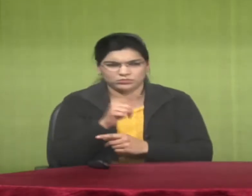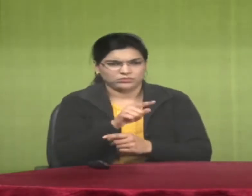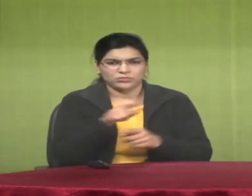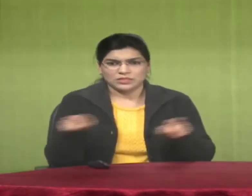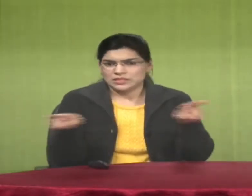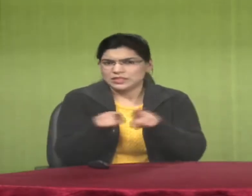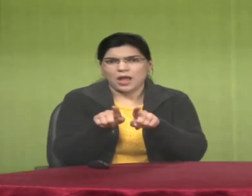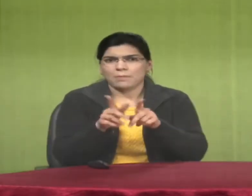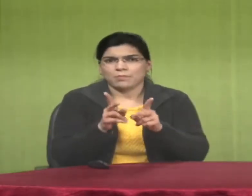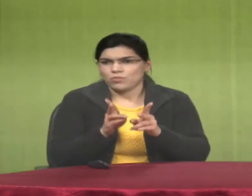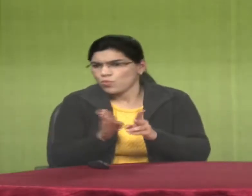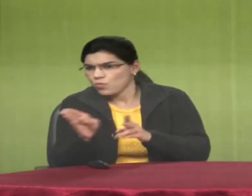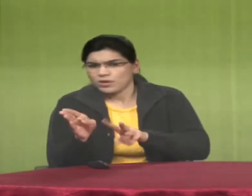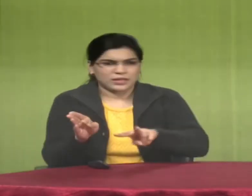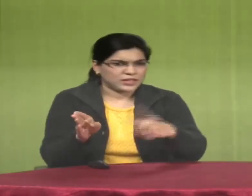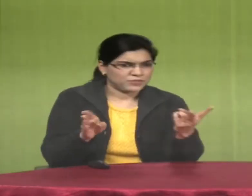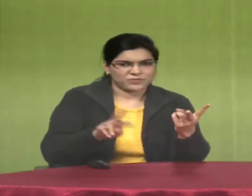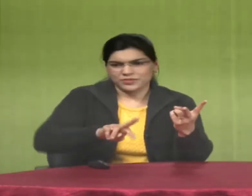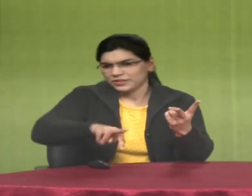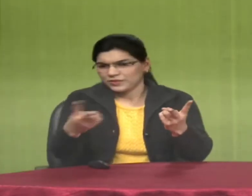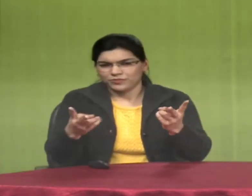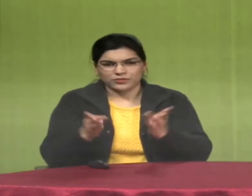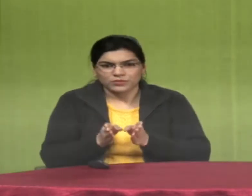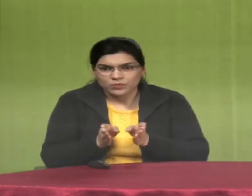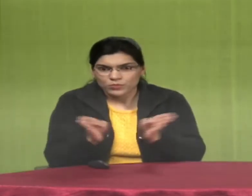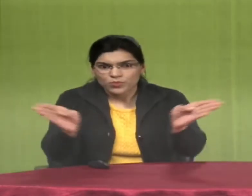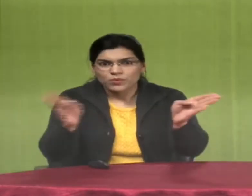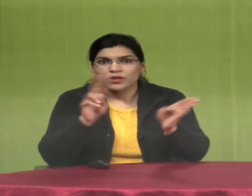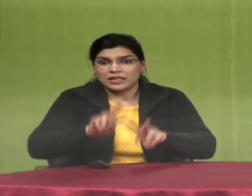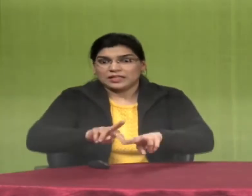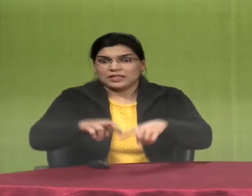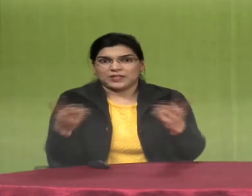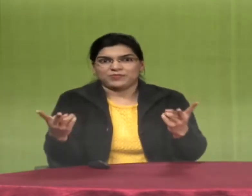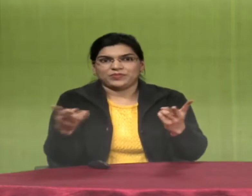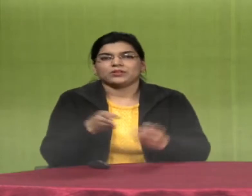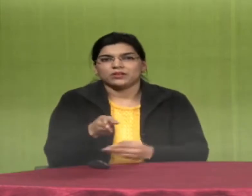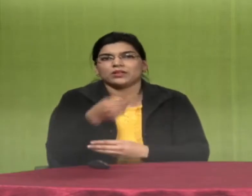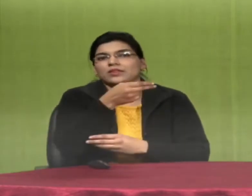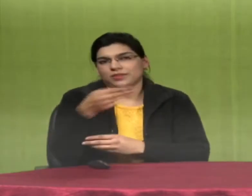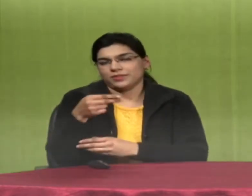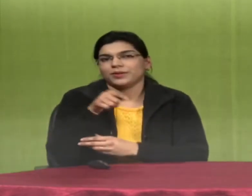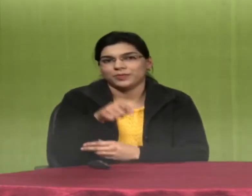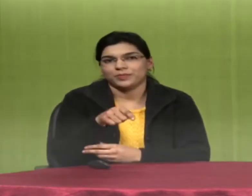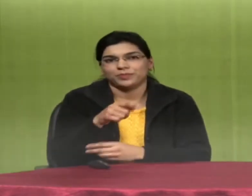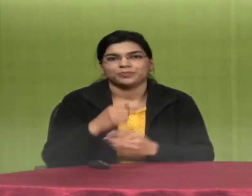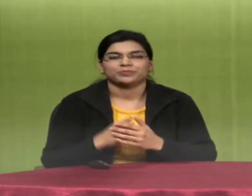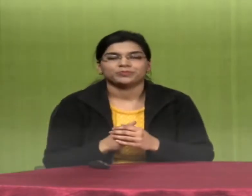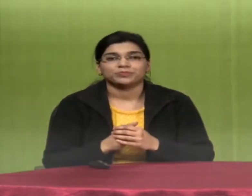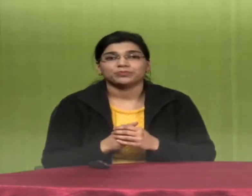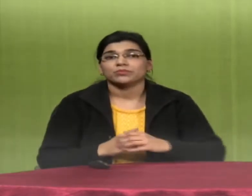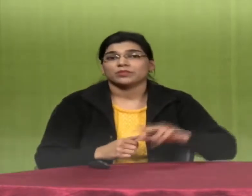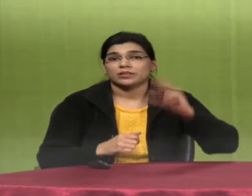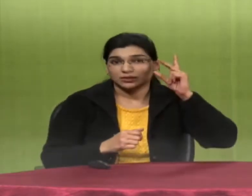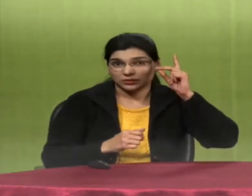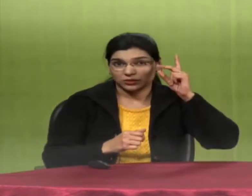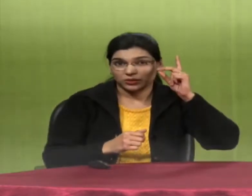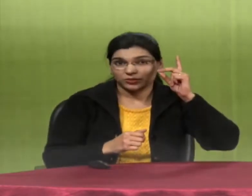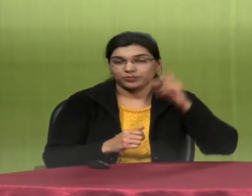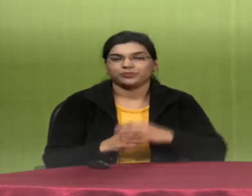that are word meanings. So first word is diverged, separated and took a different direction. Second